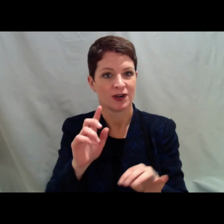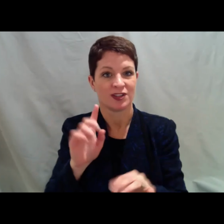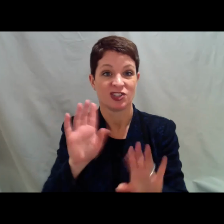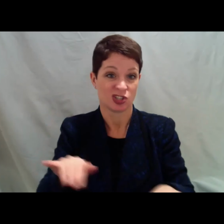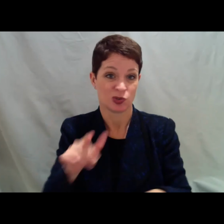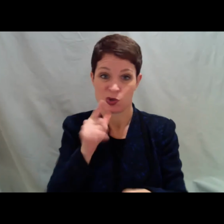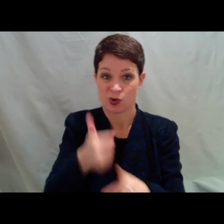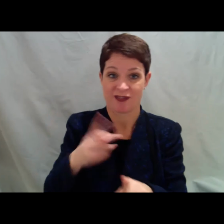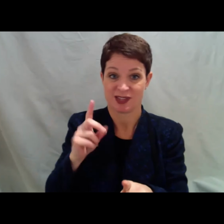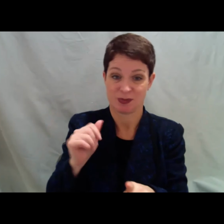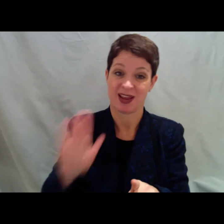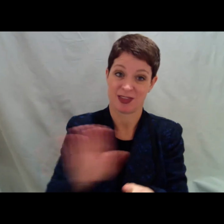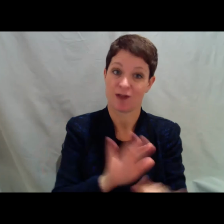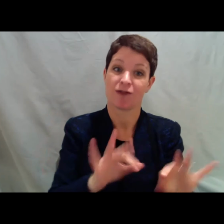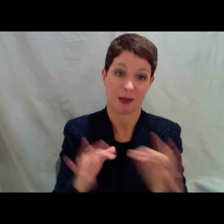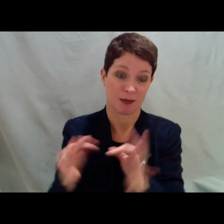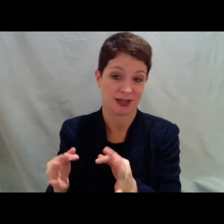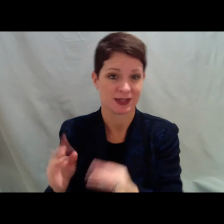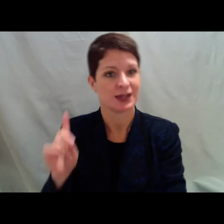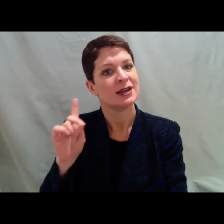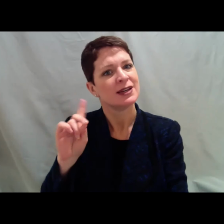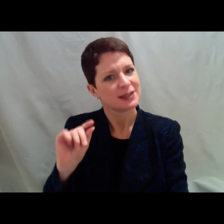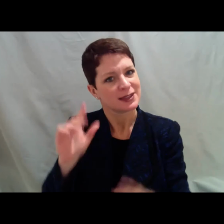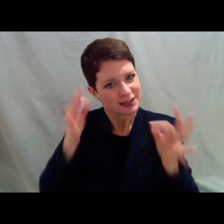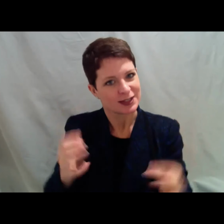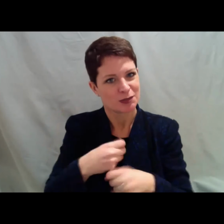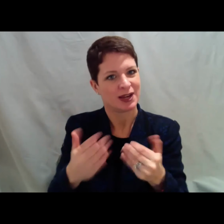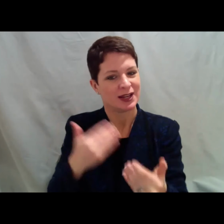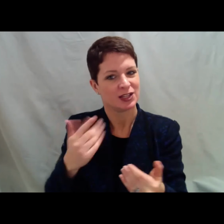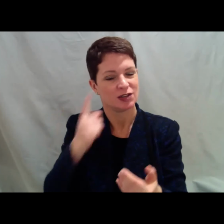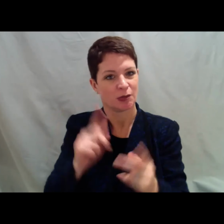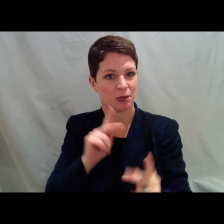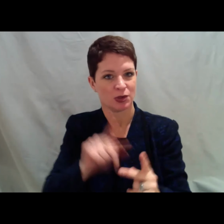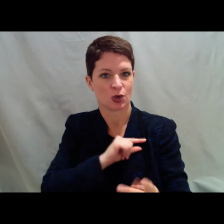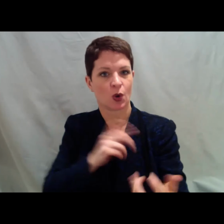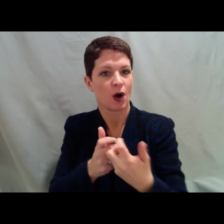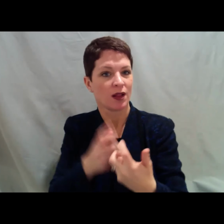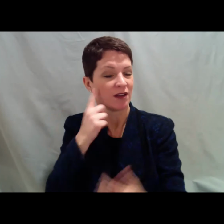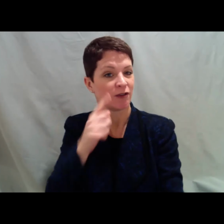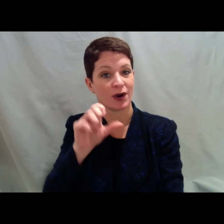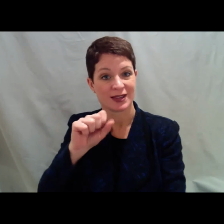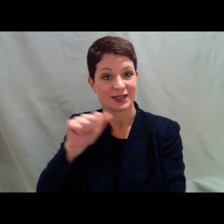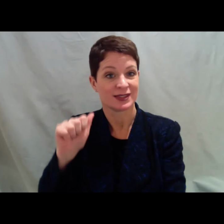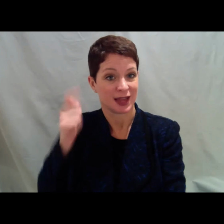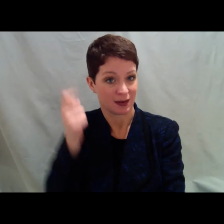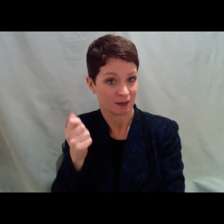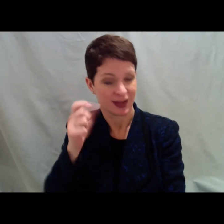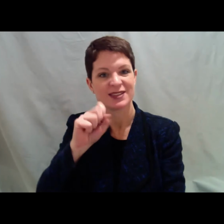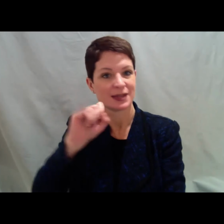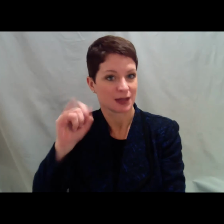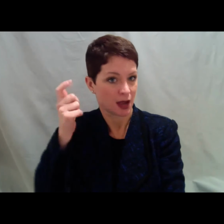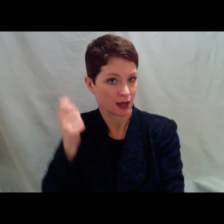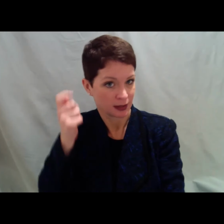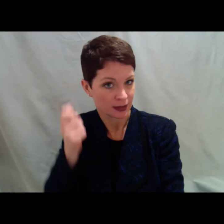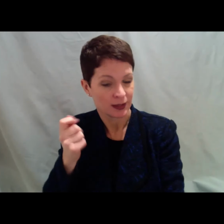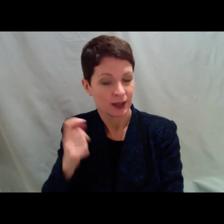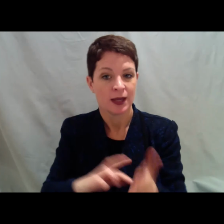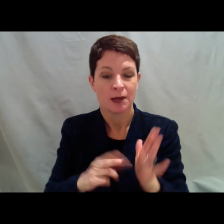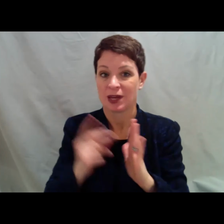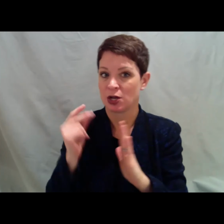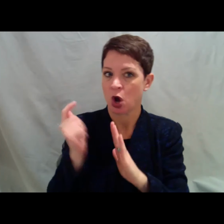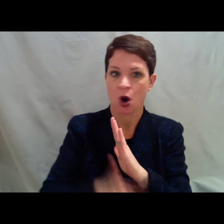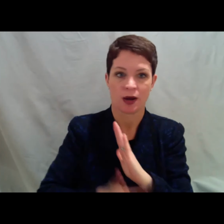their families. So the decision made it easier for children to qualify for supplemental security income, which often meant